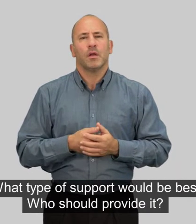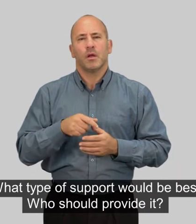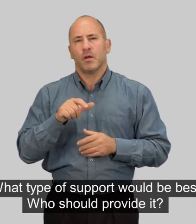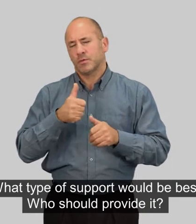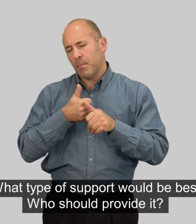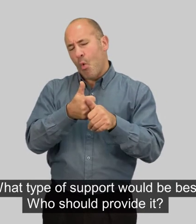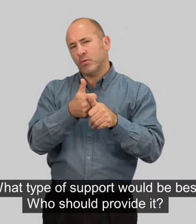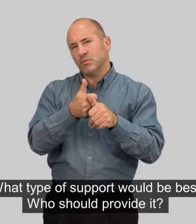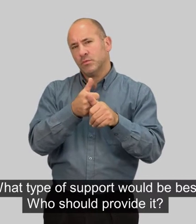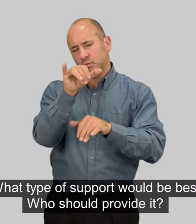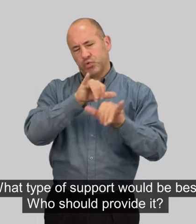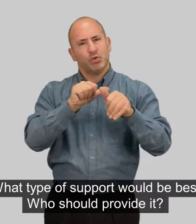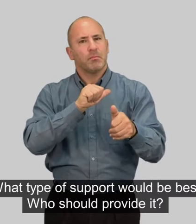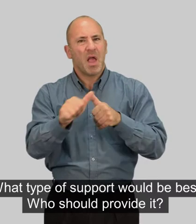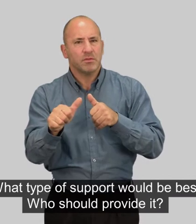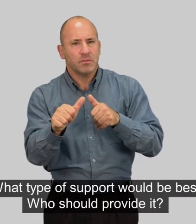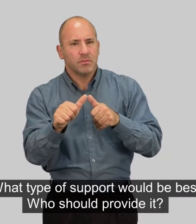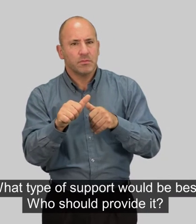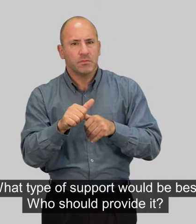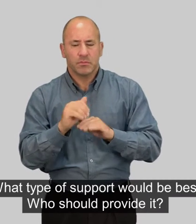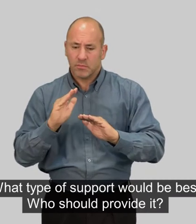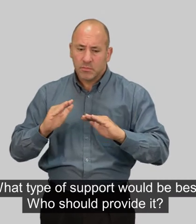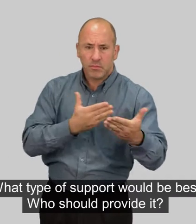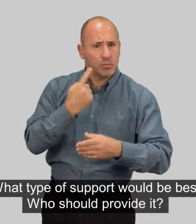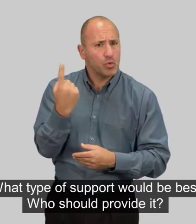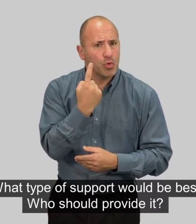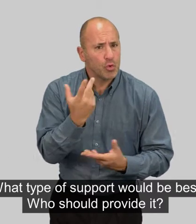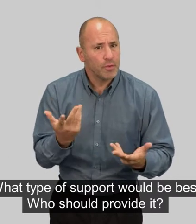What type of support would be best? Who should provide it?